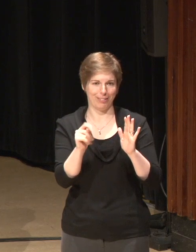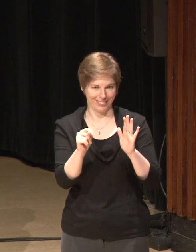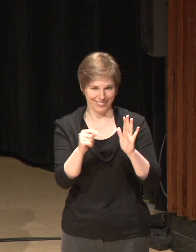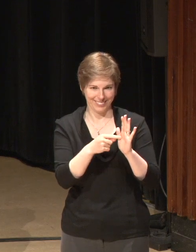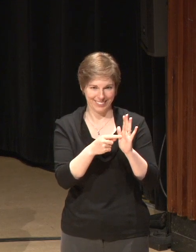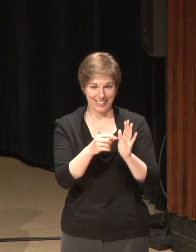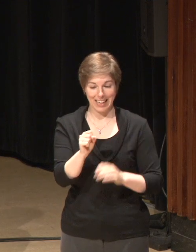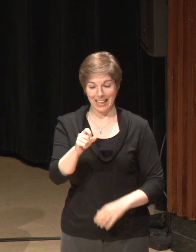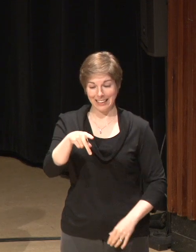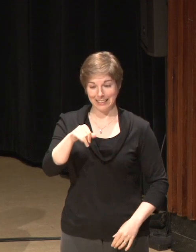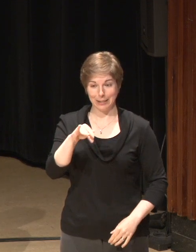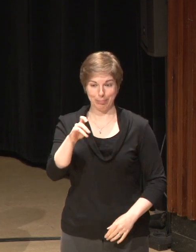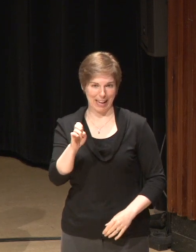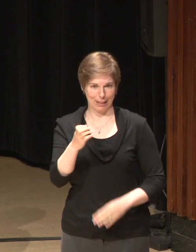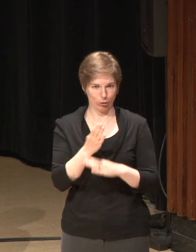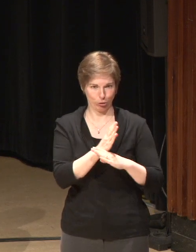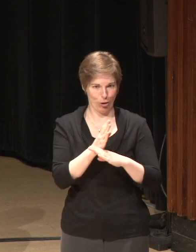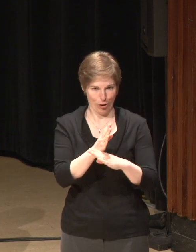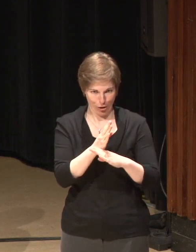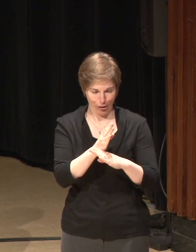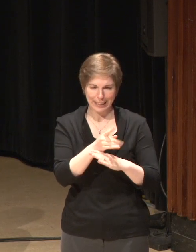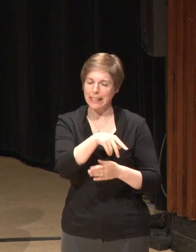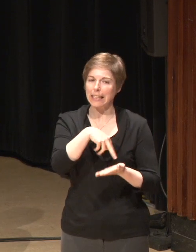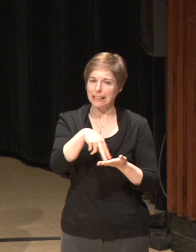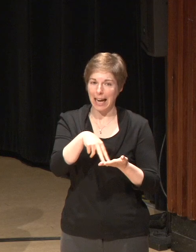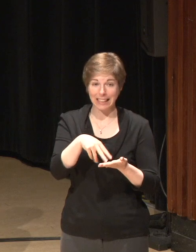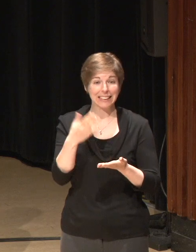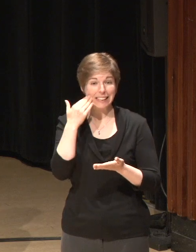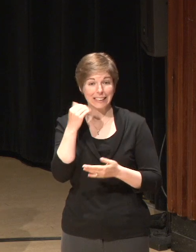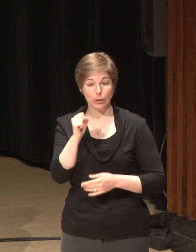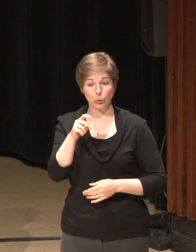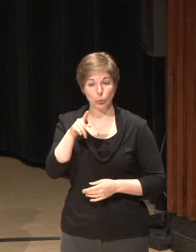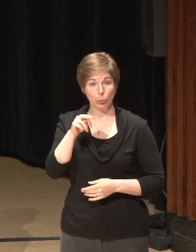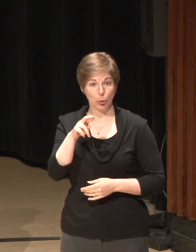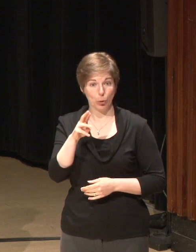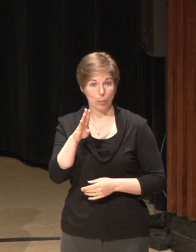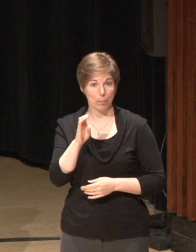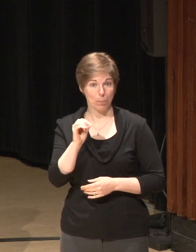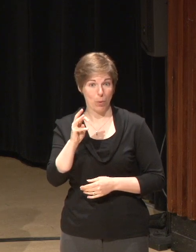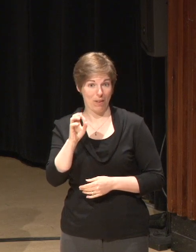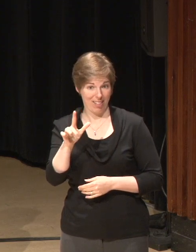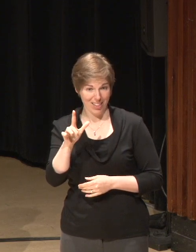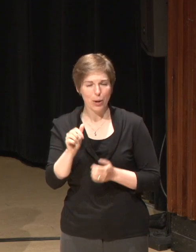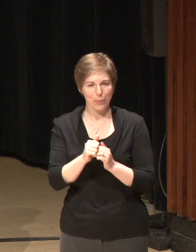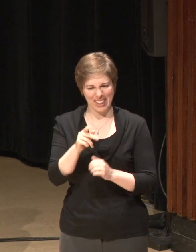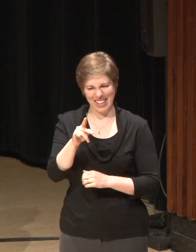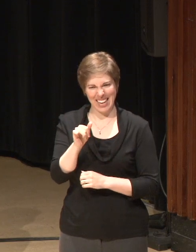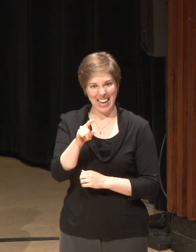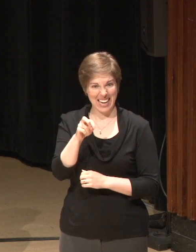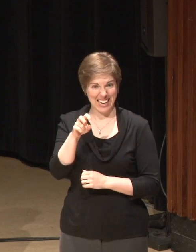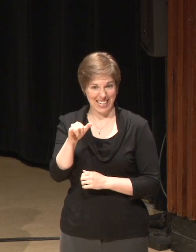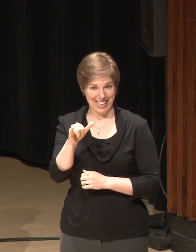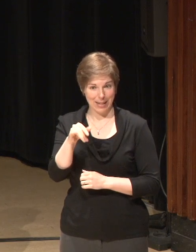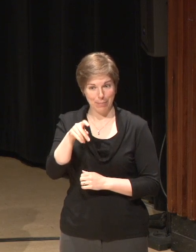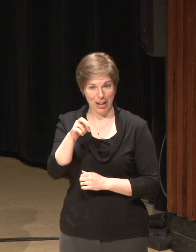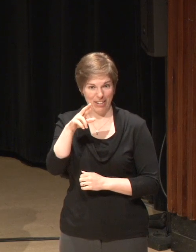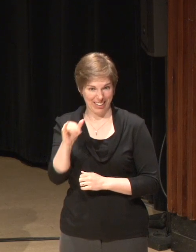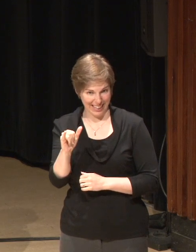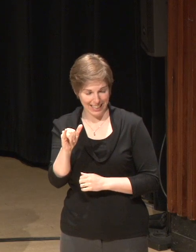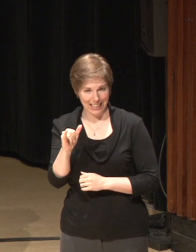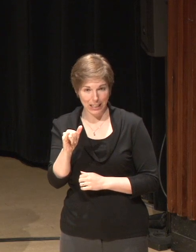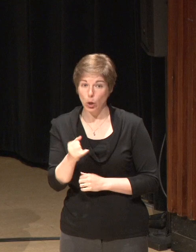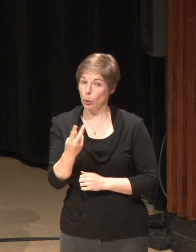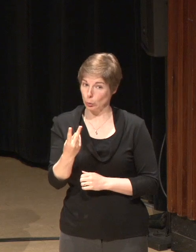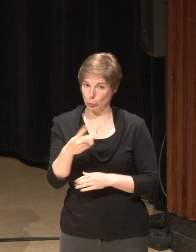Bowl. I'm told he was the more coordinated of the two dancing sharks. In February,